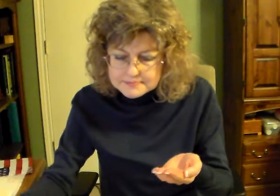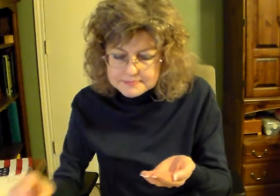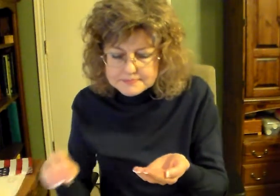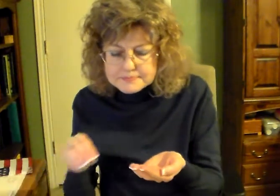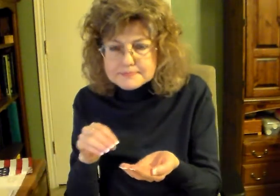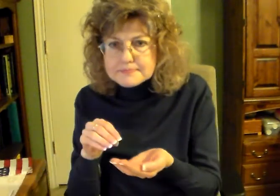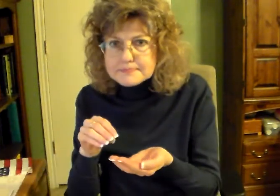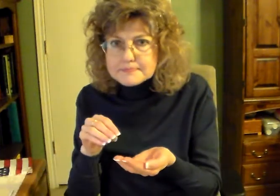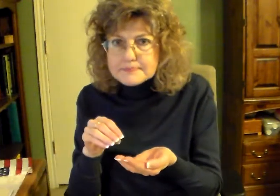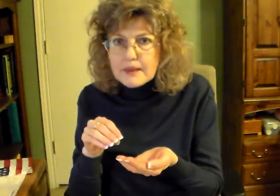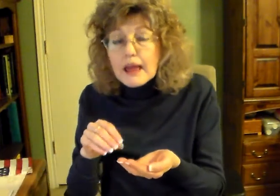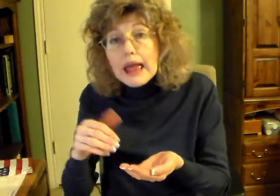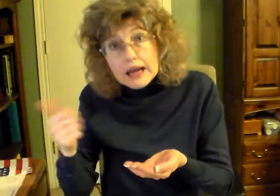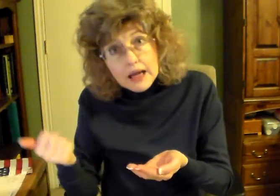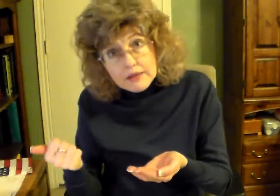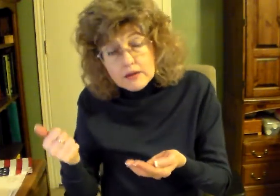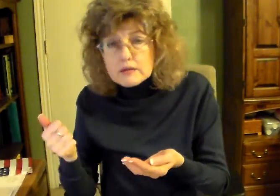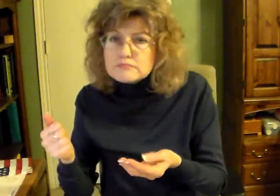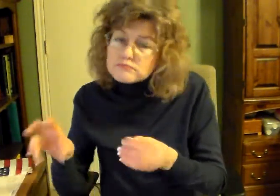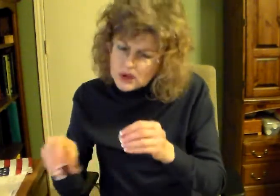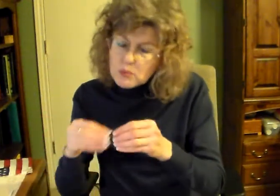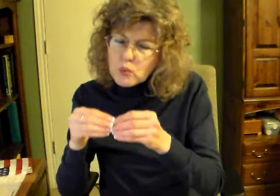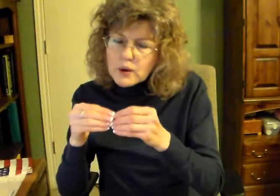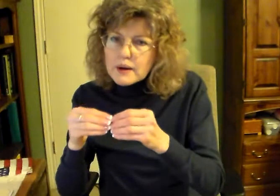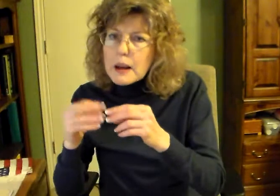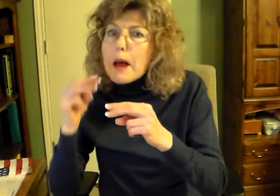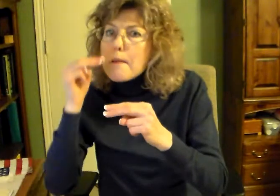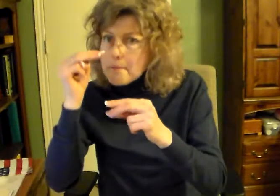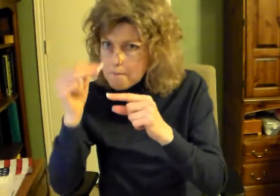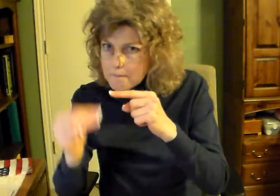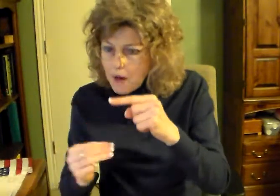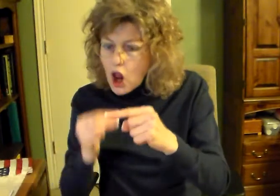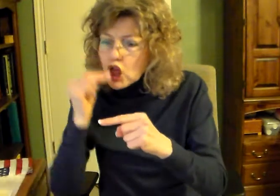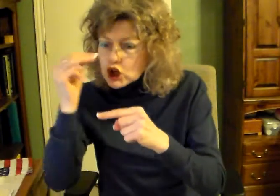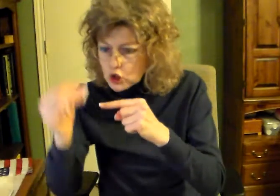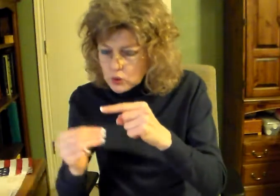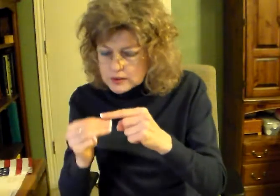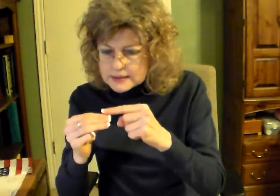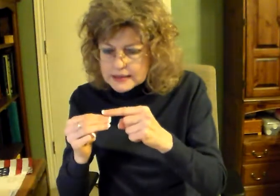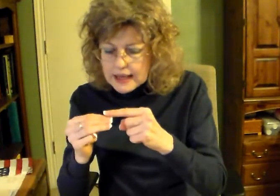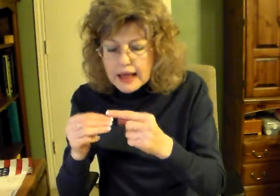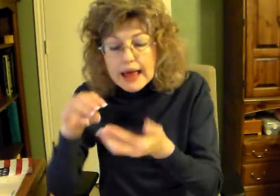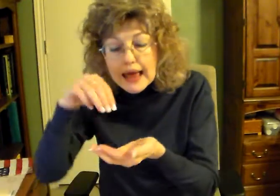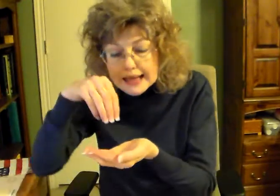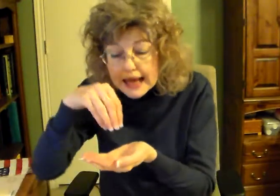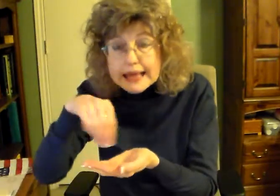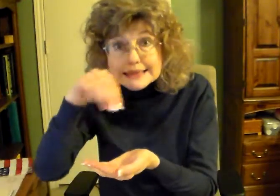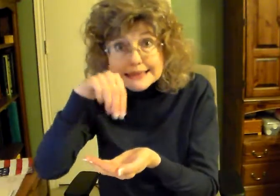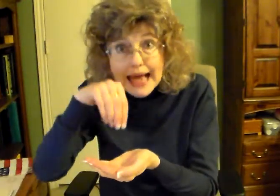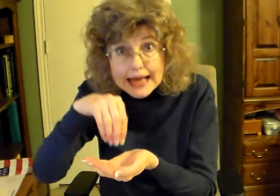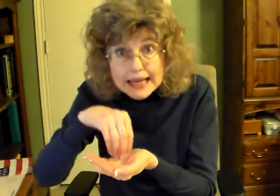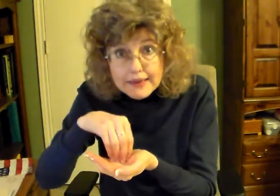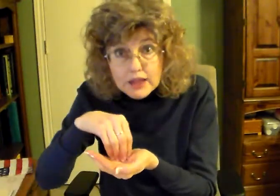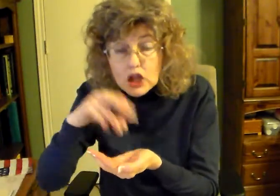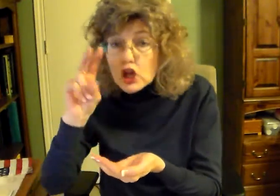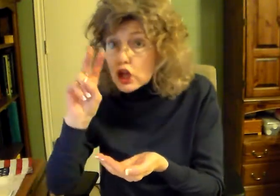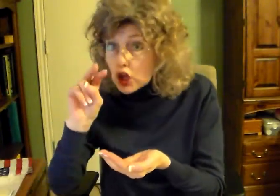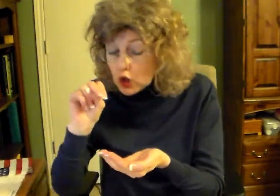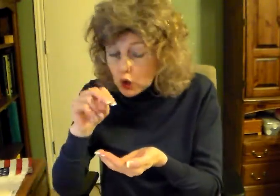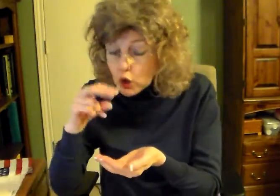And other important molecules. Located at the center of the nucleus is the nucleolus. The nucleolus is